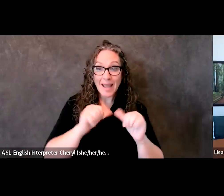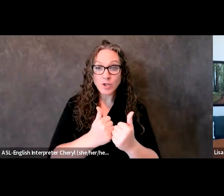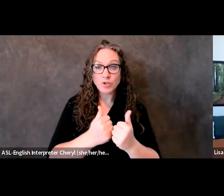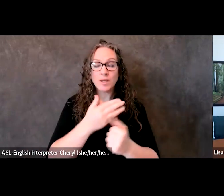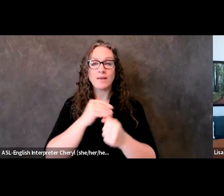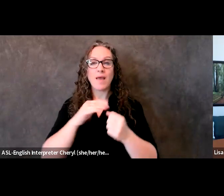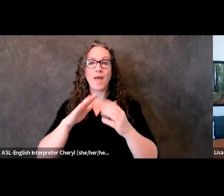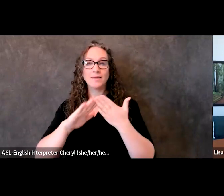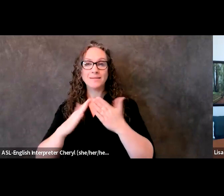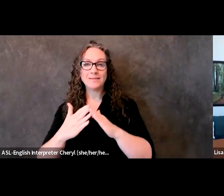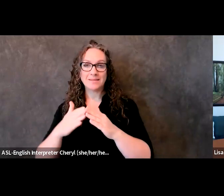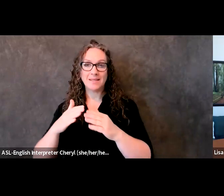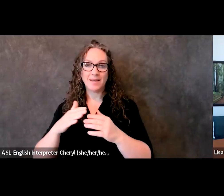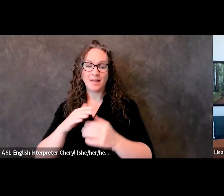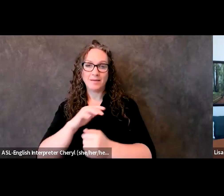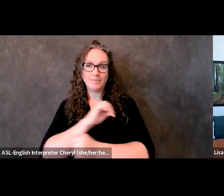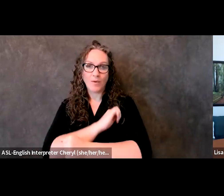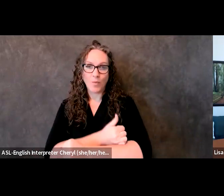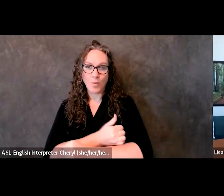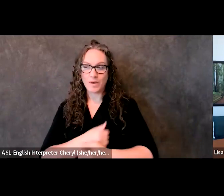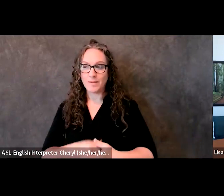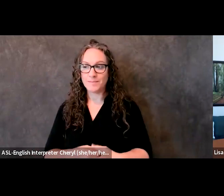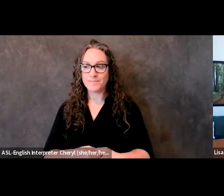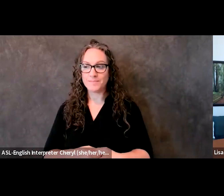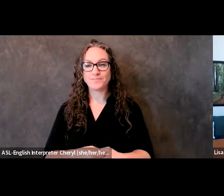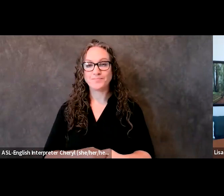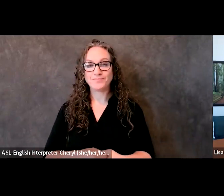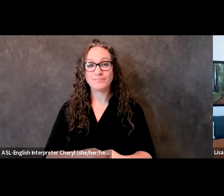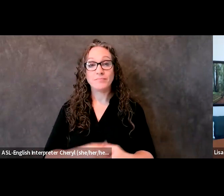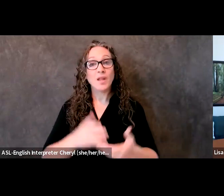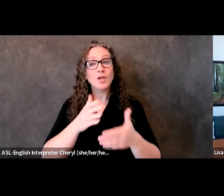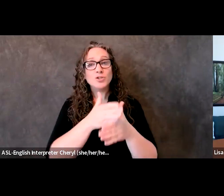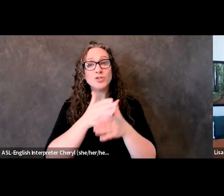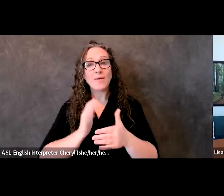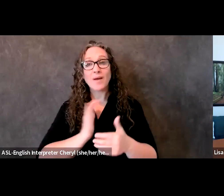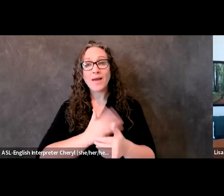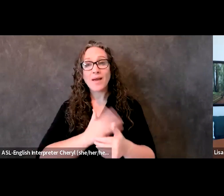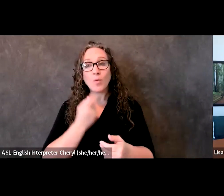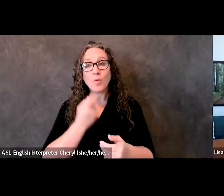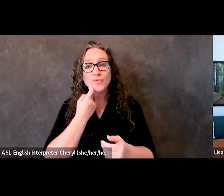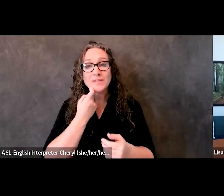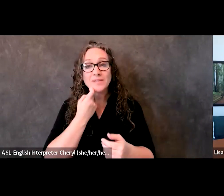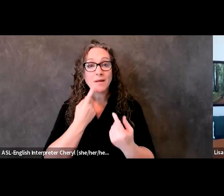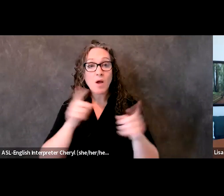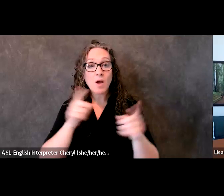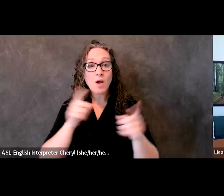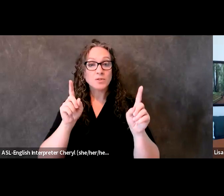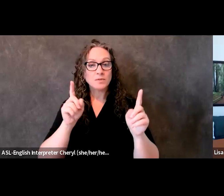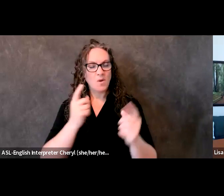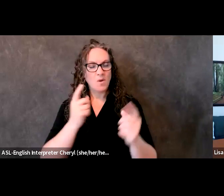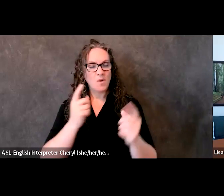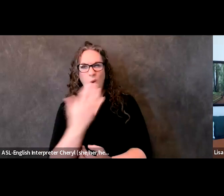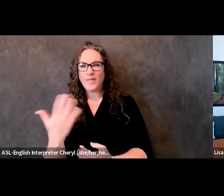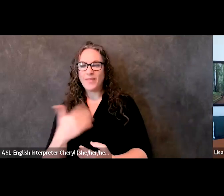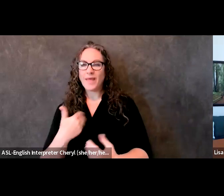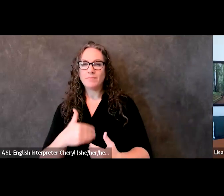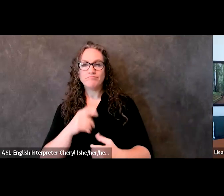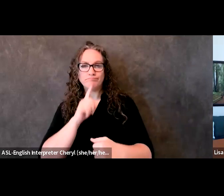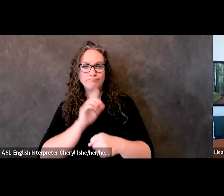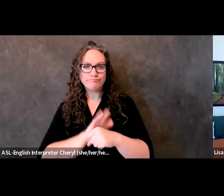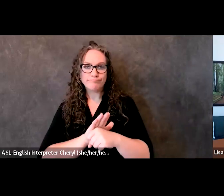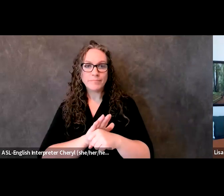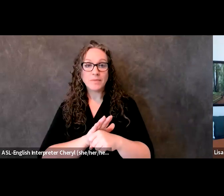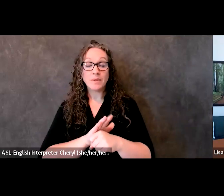In sharing our recent accomplishments with you, one thing is common to each initiative, and that is that